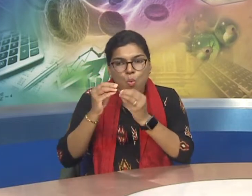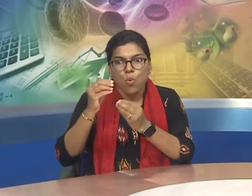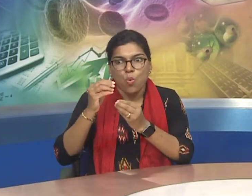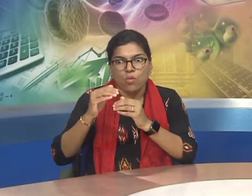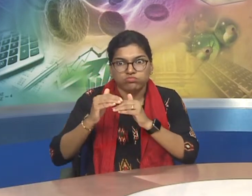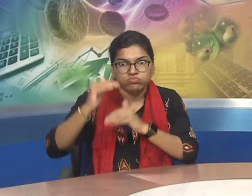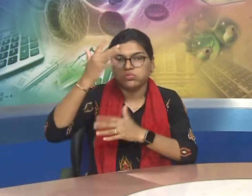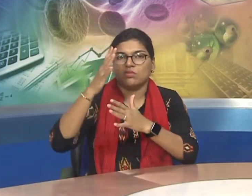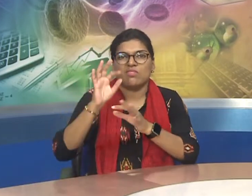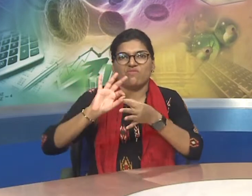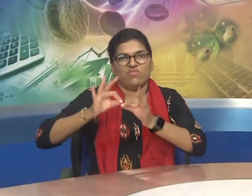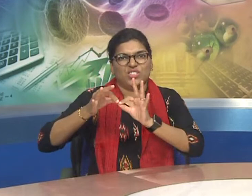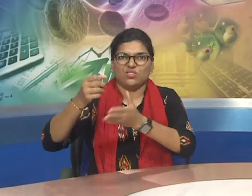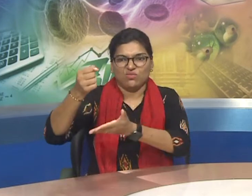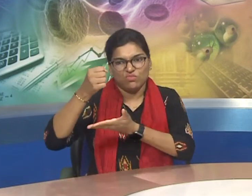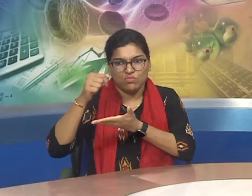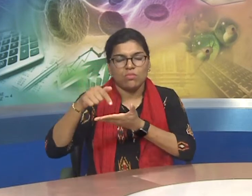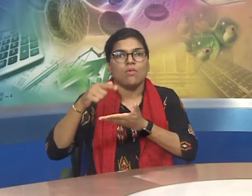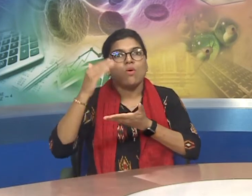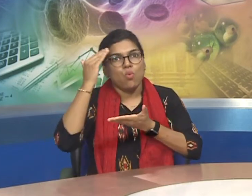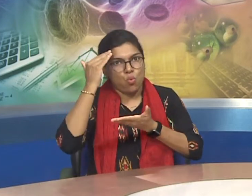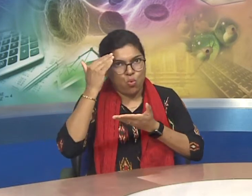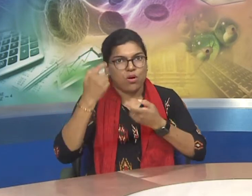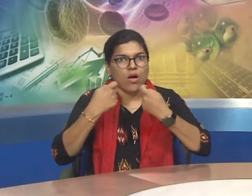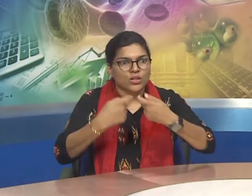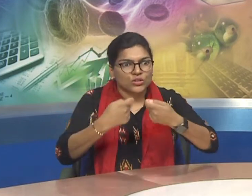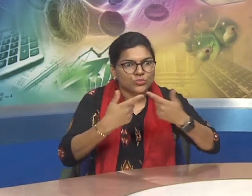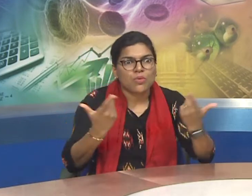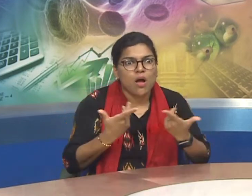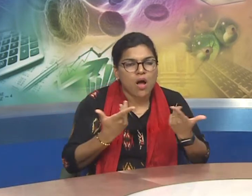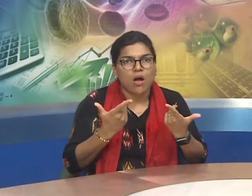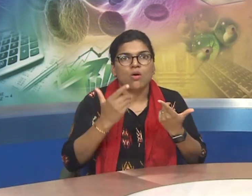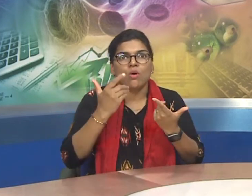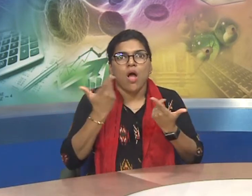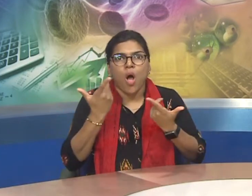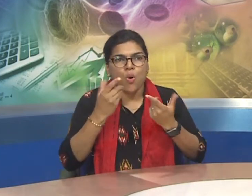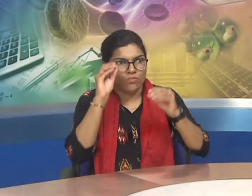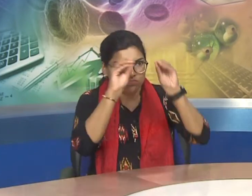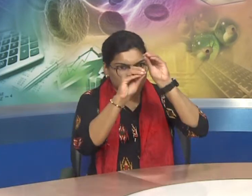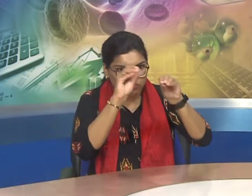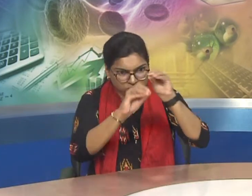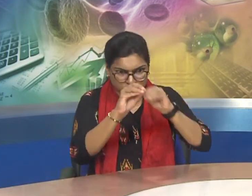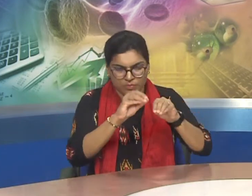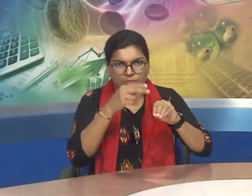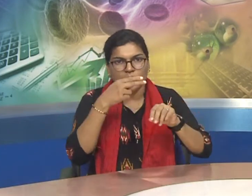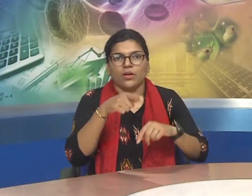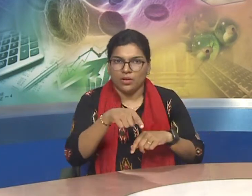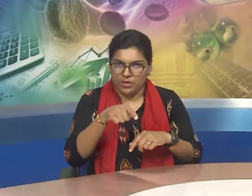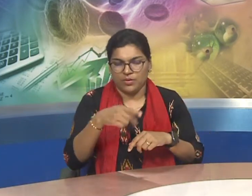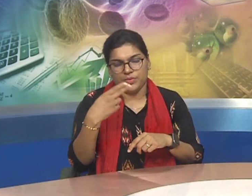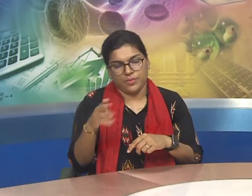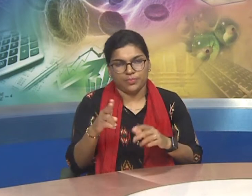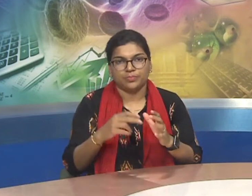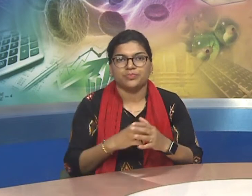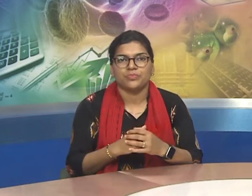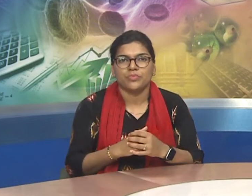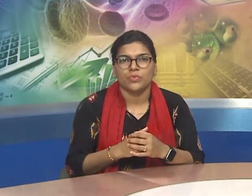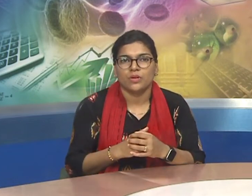Whatever funds are allocated to the library for a particular work, so that can be tracked and keep a record by